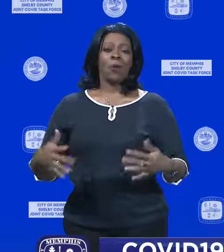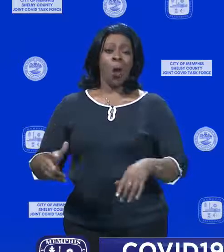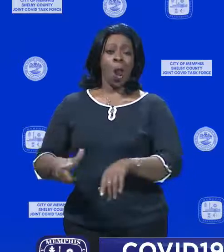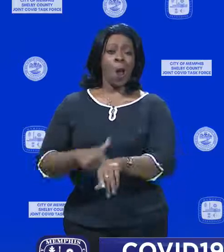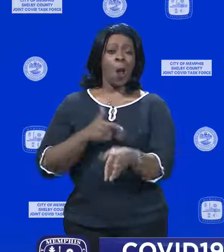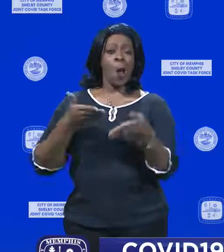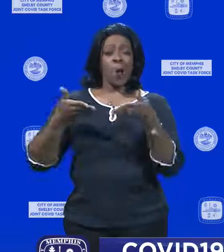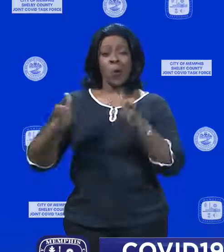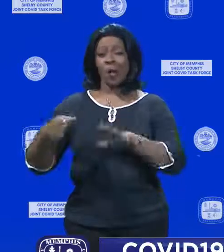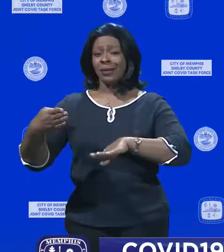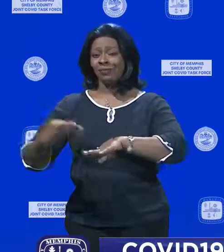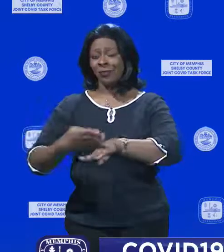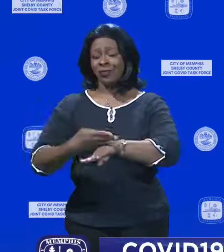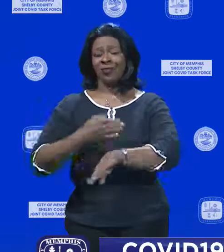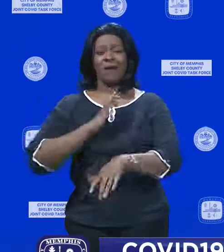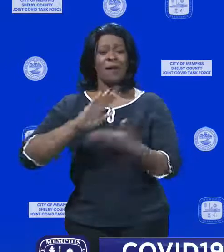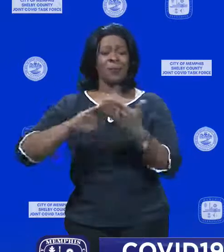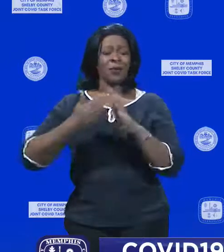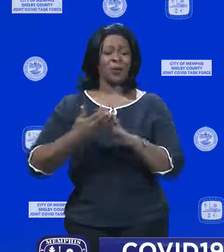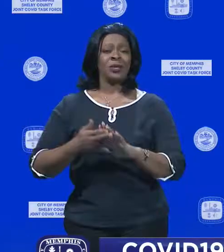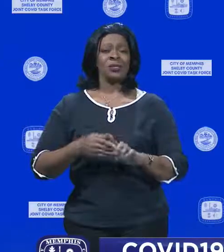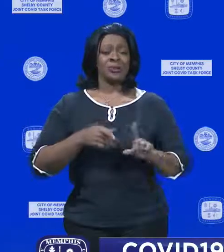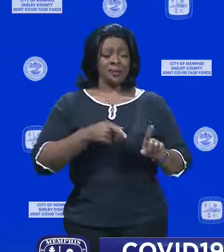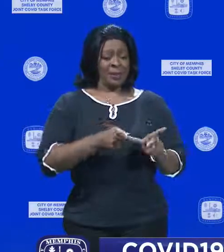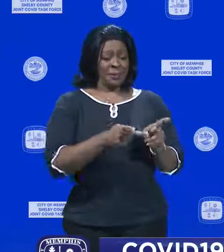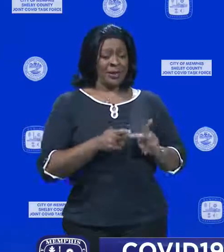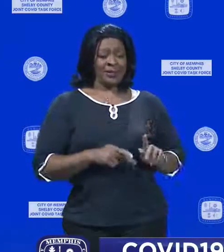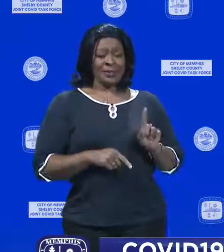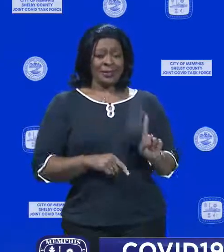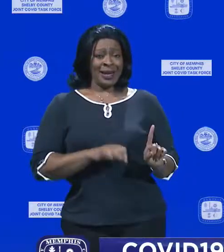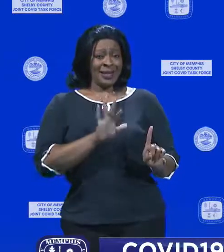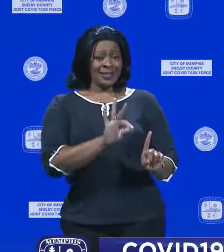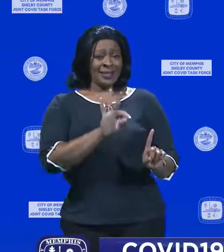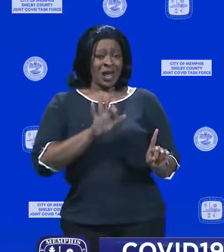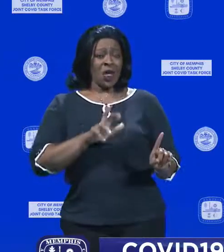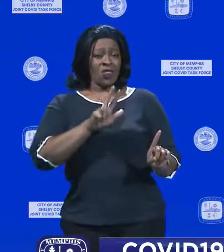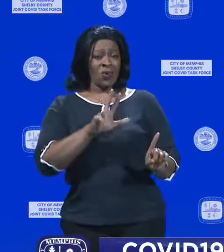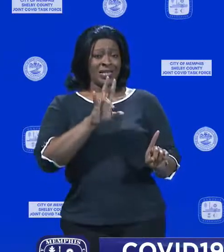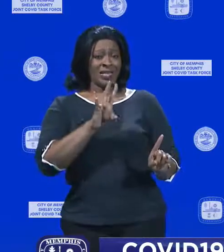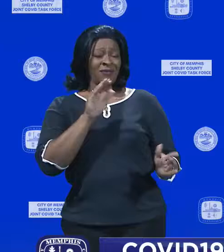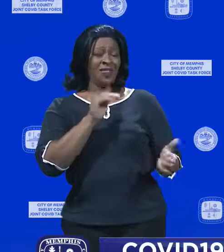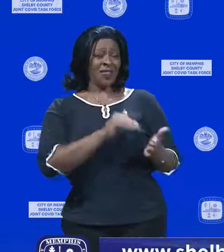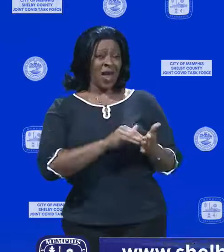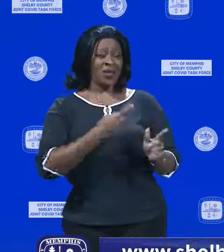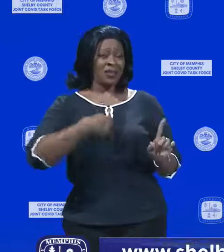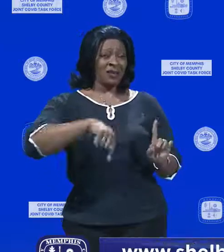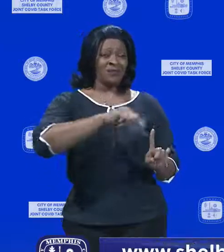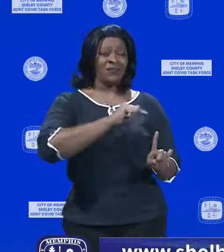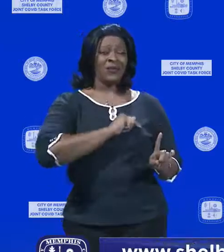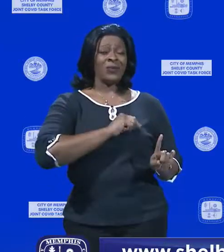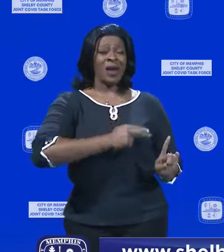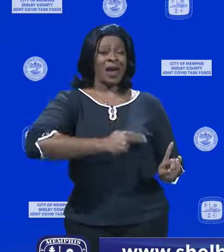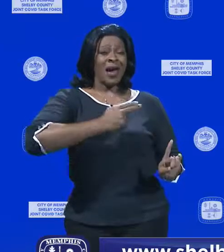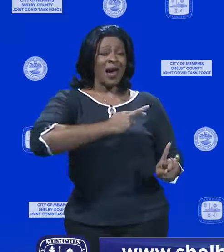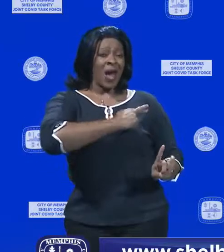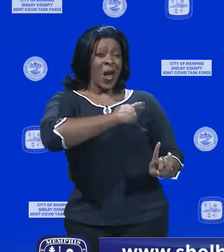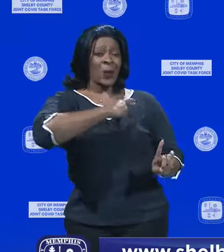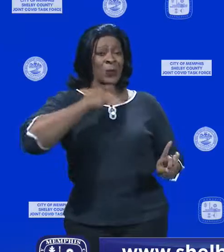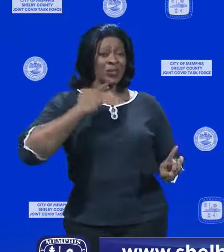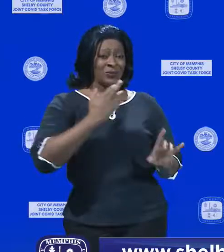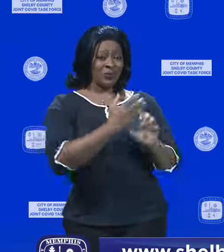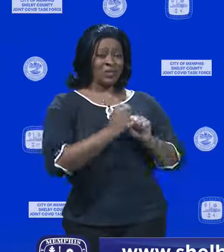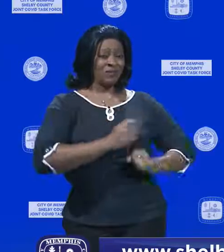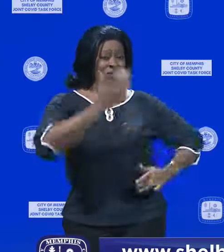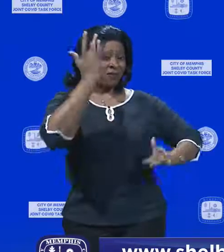as a community. We went from a place where 937,000 of us were susceptible to this